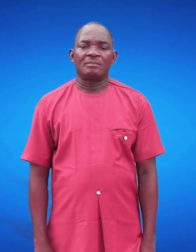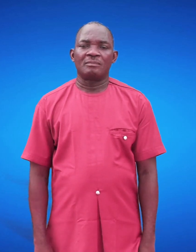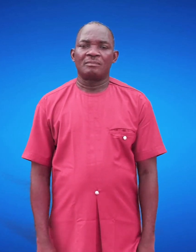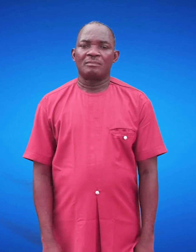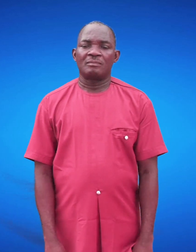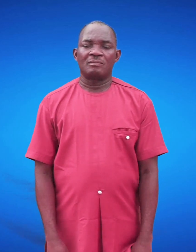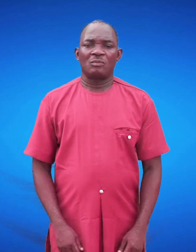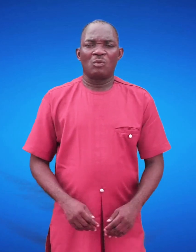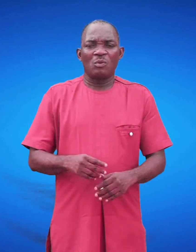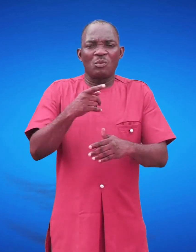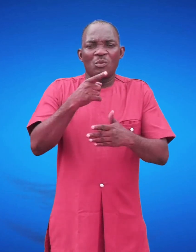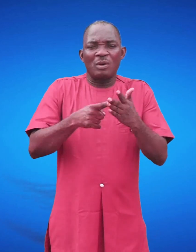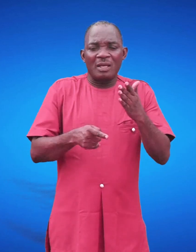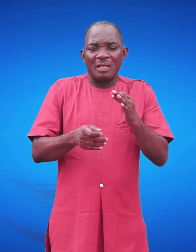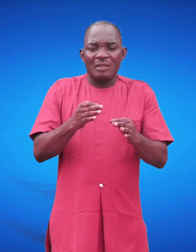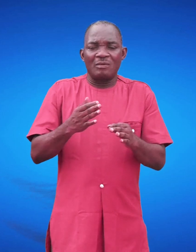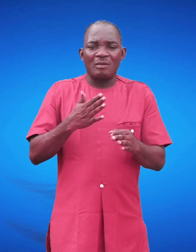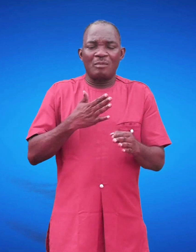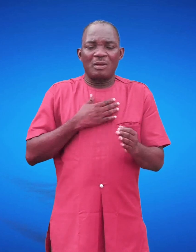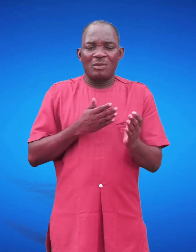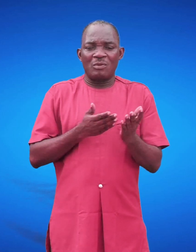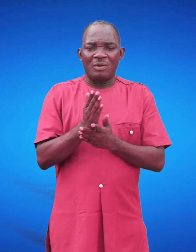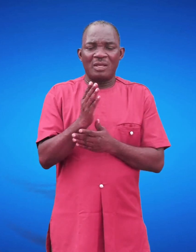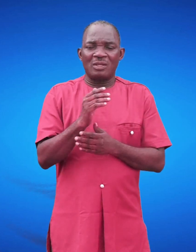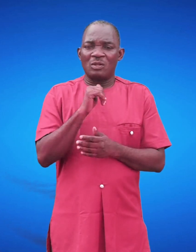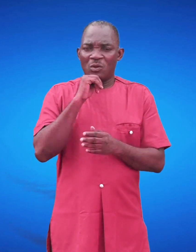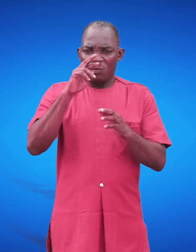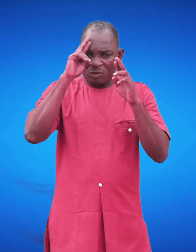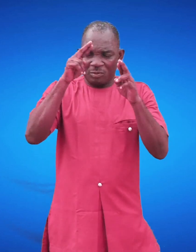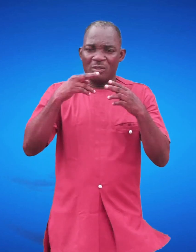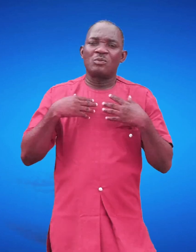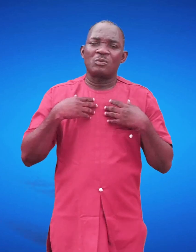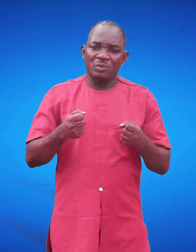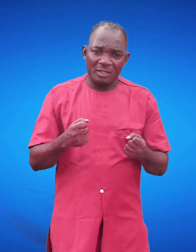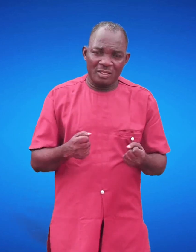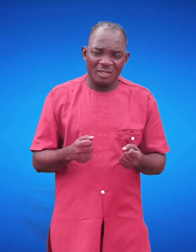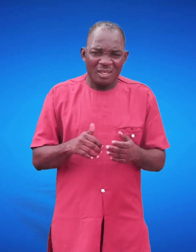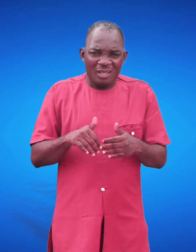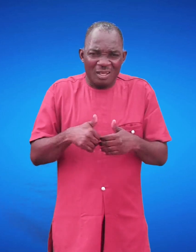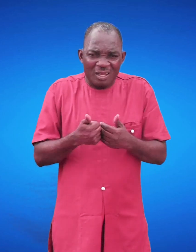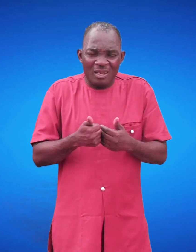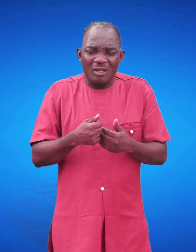What if my rights have not been respected? How to complain.